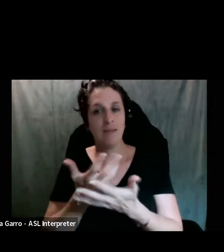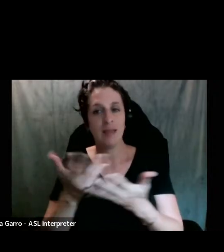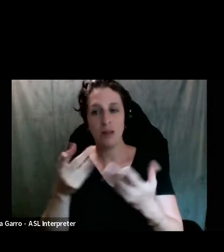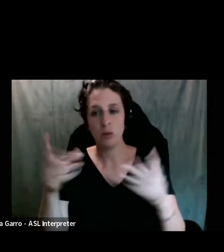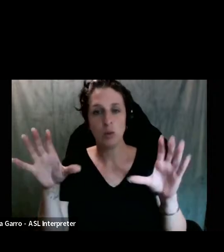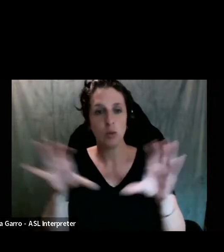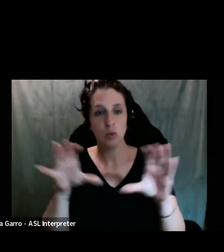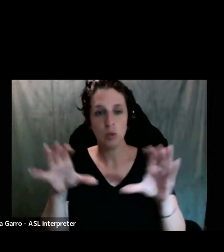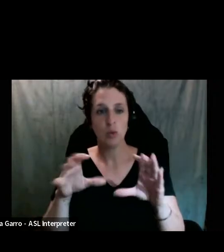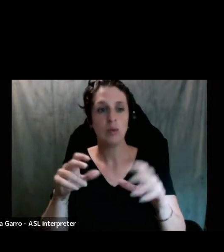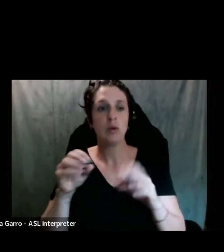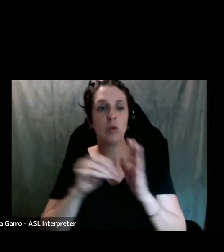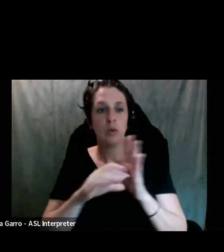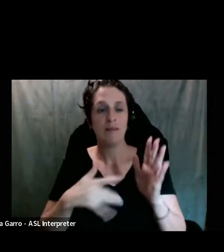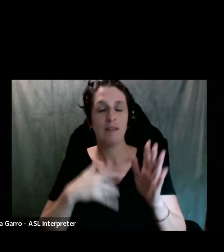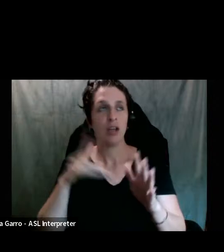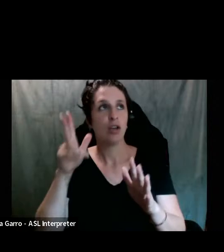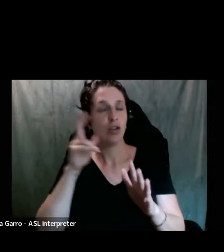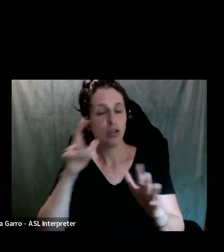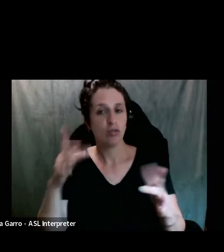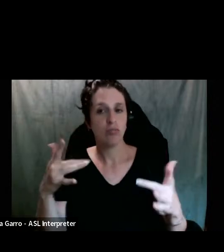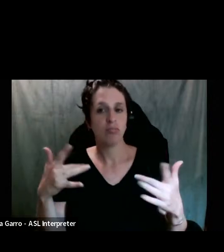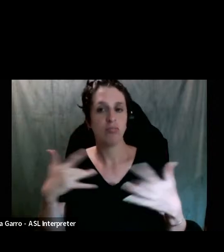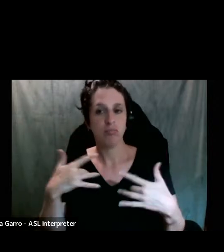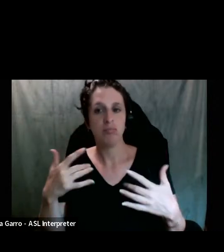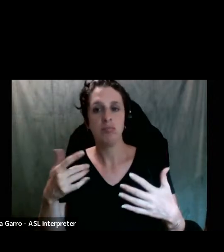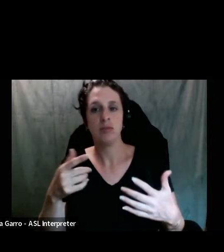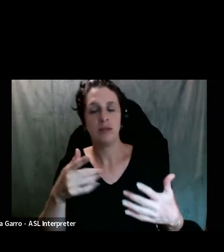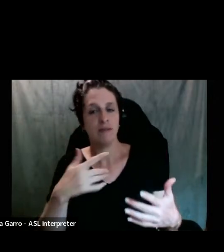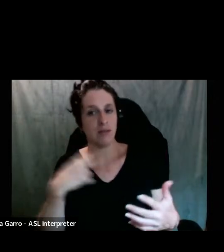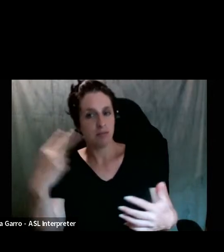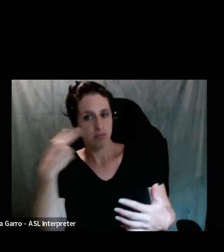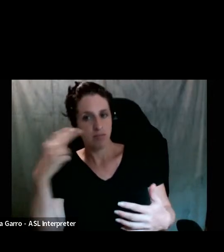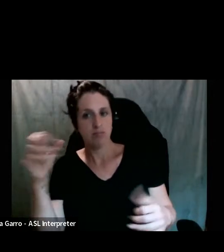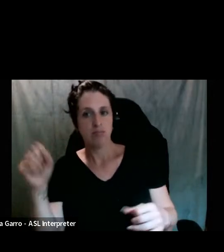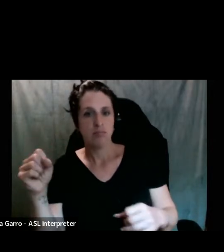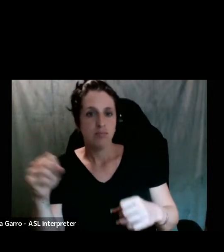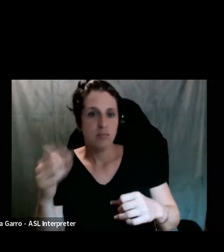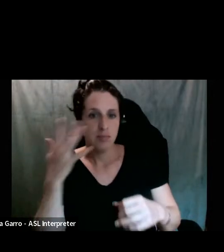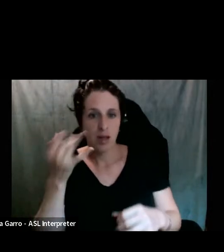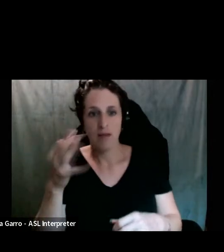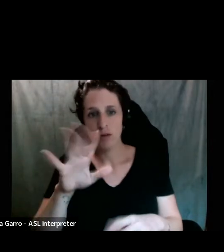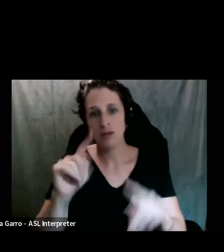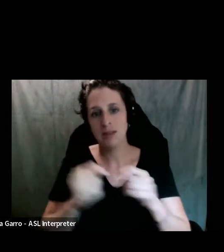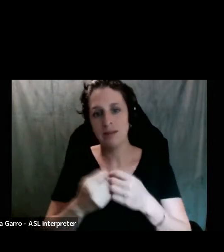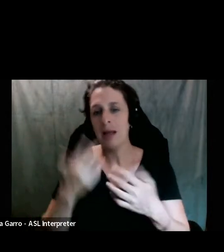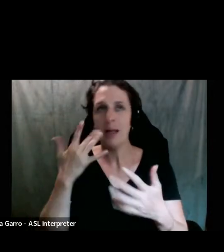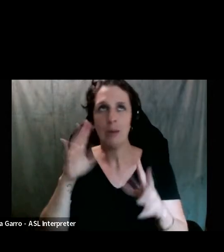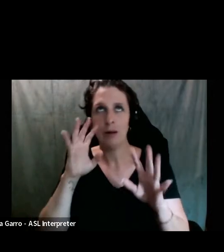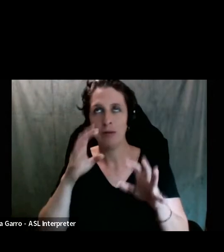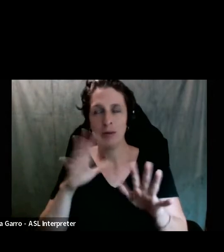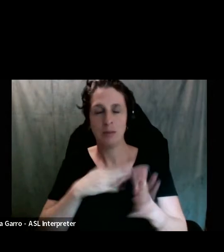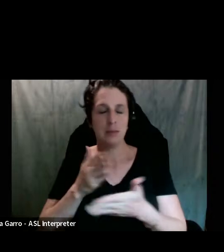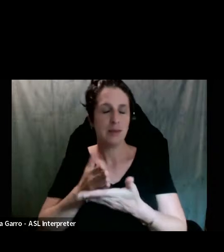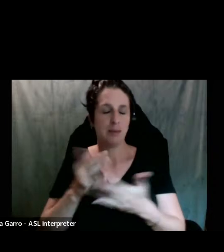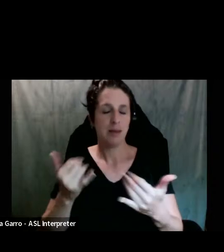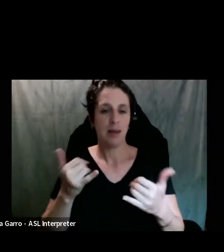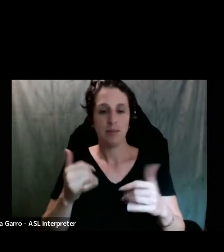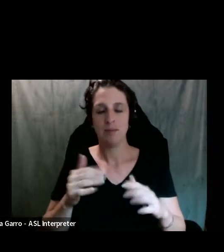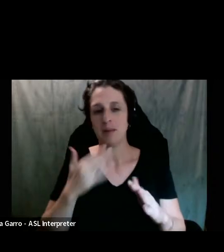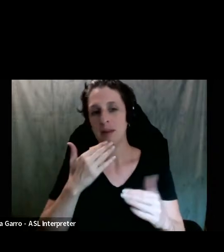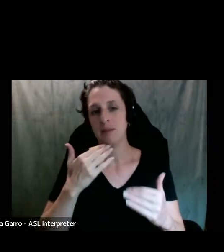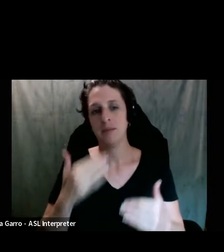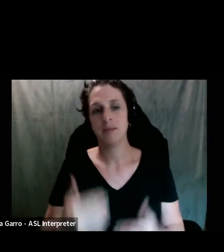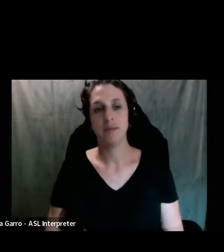heard, they feel seen because of your team right here. Thank you. I don't want to cry, so I'm going to end this now. Thank you. Oh, thank